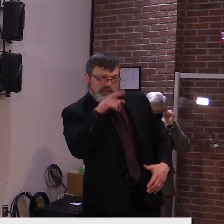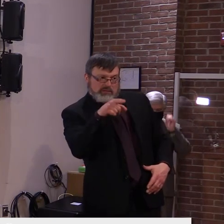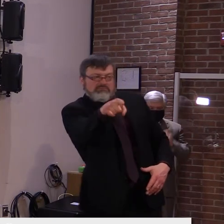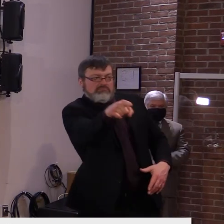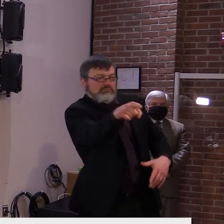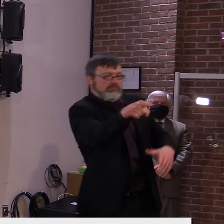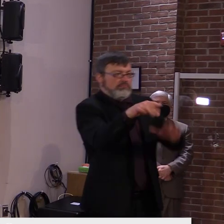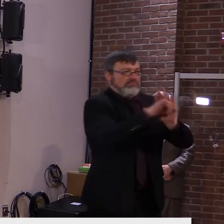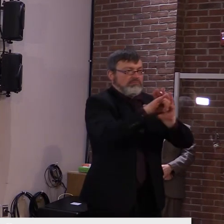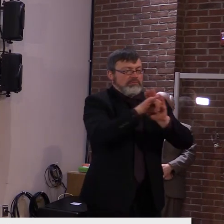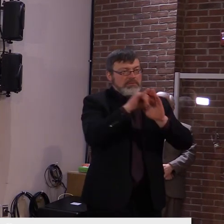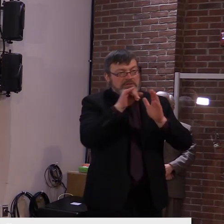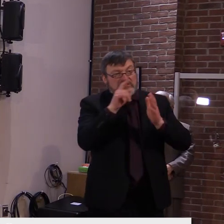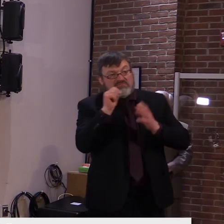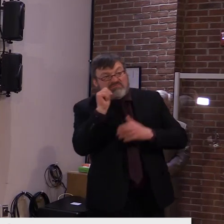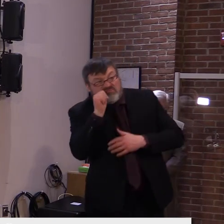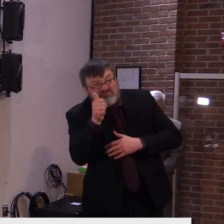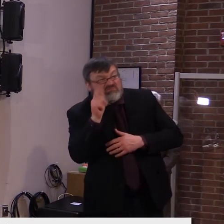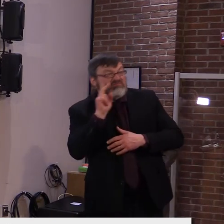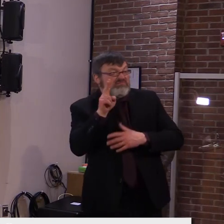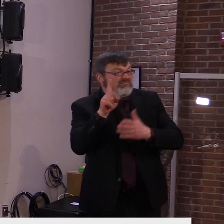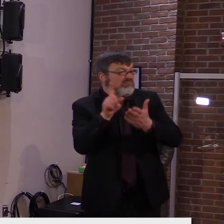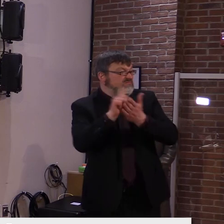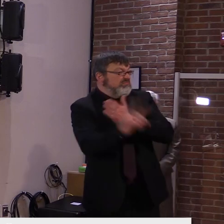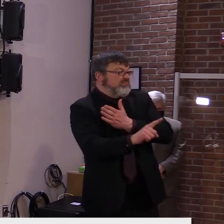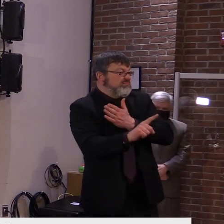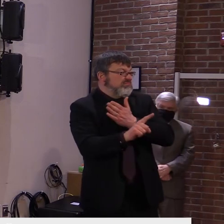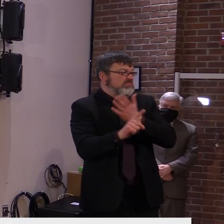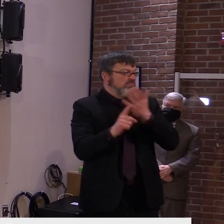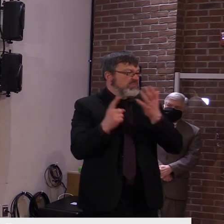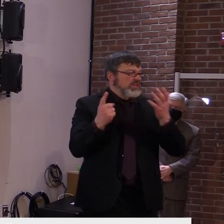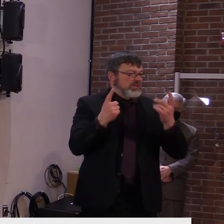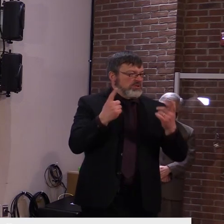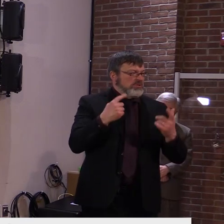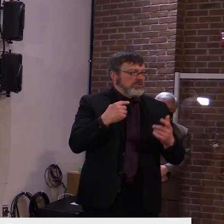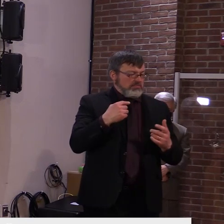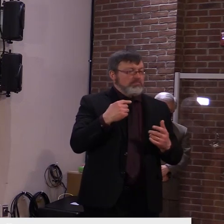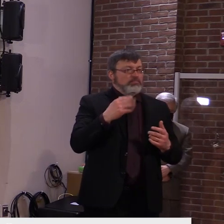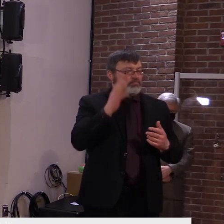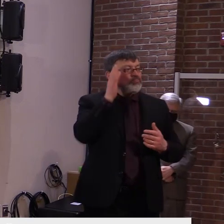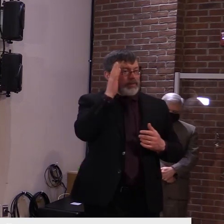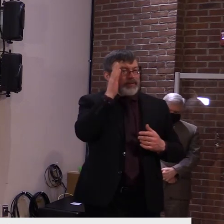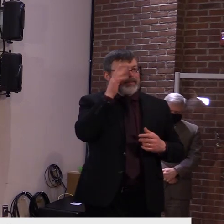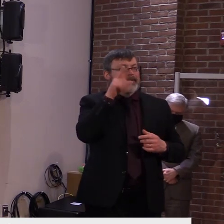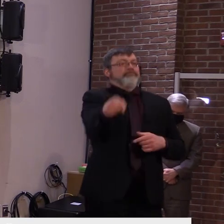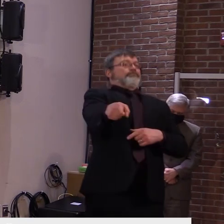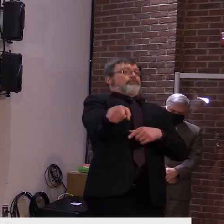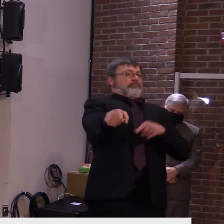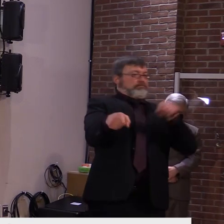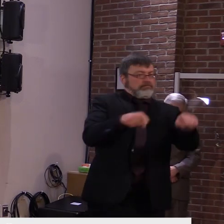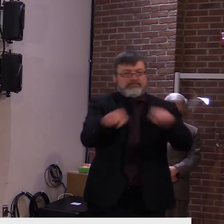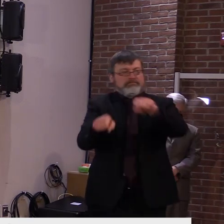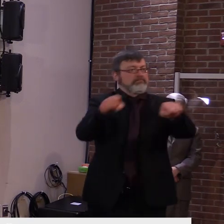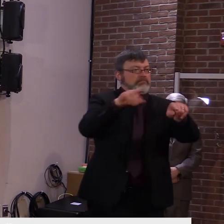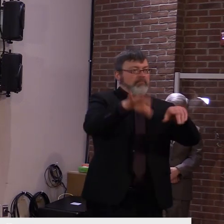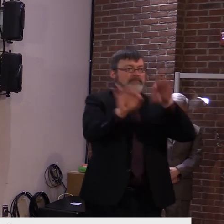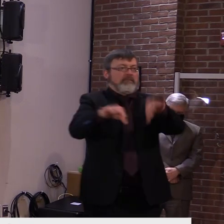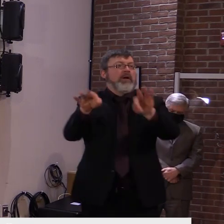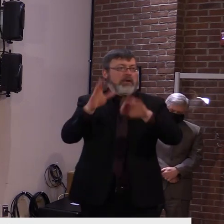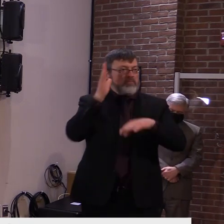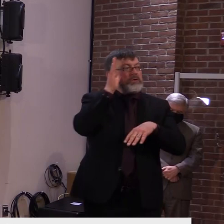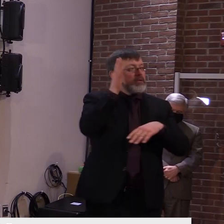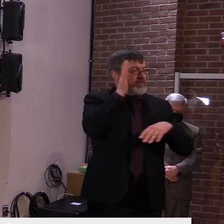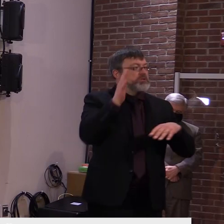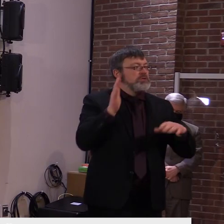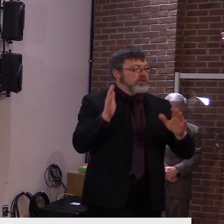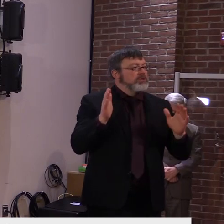will have officially recorded the first case from a variant strain. And no one should be surprised by